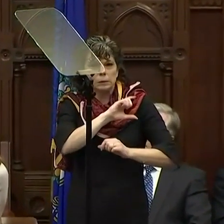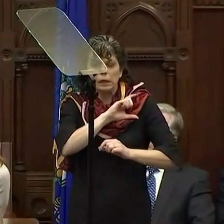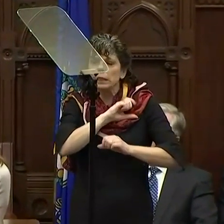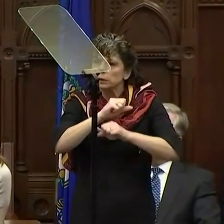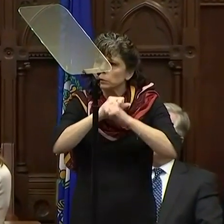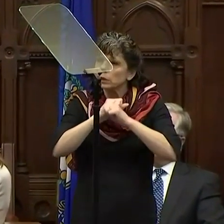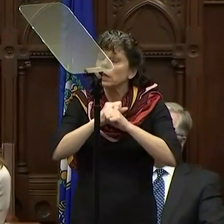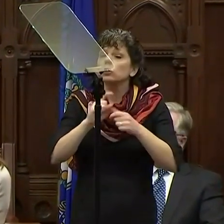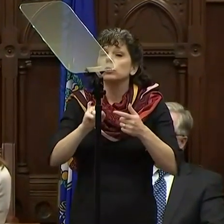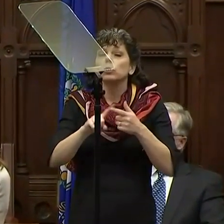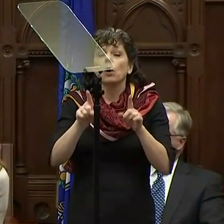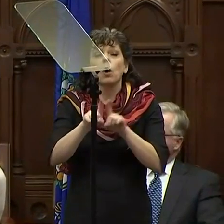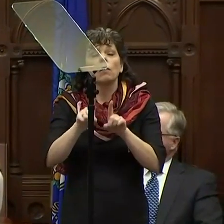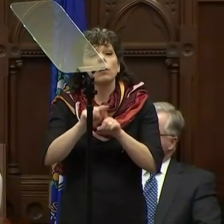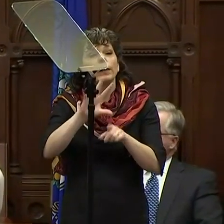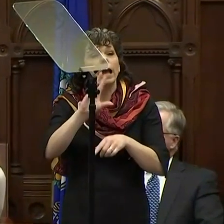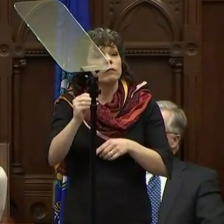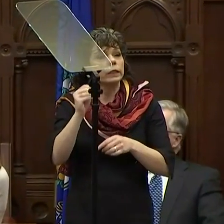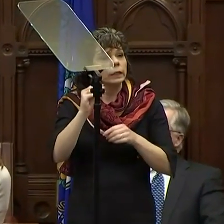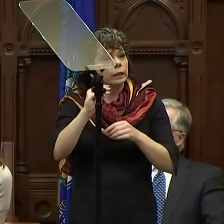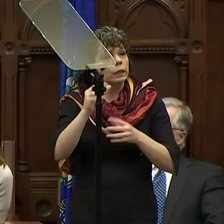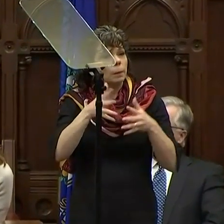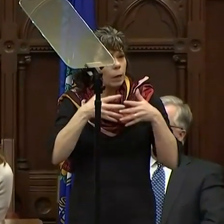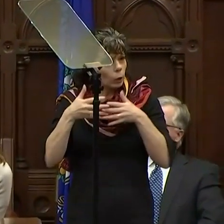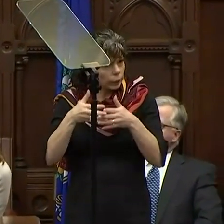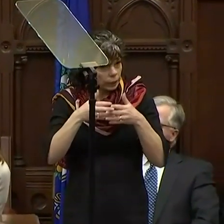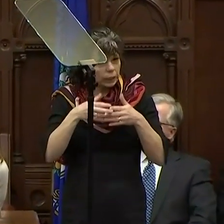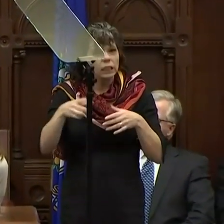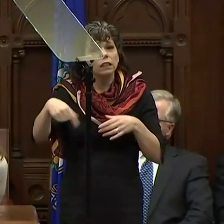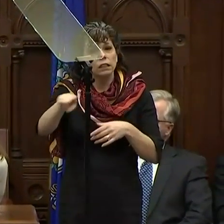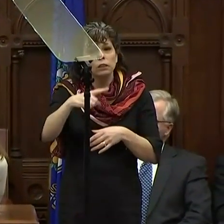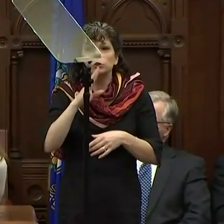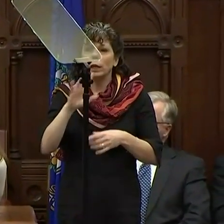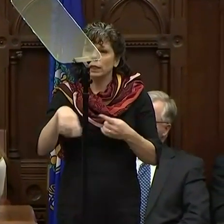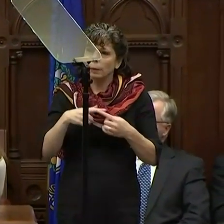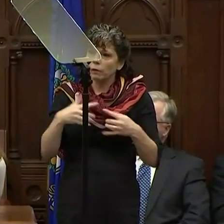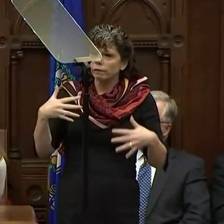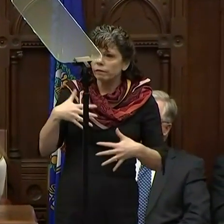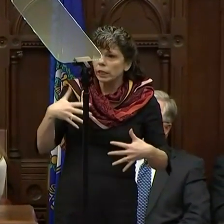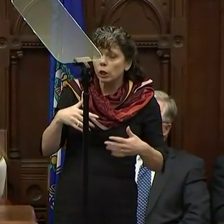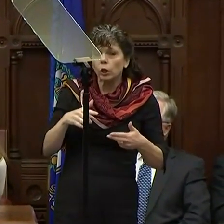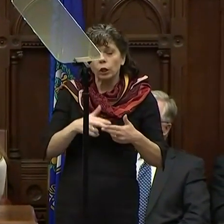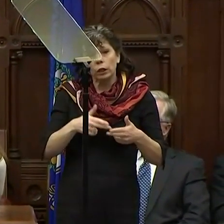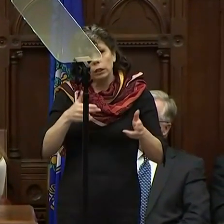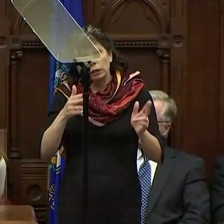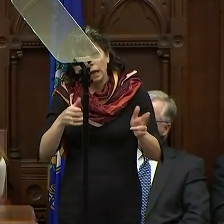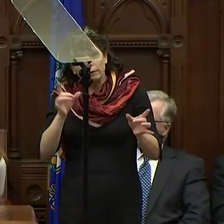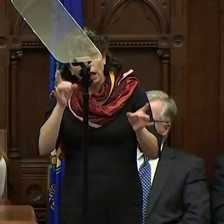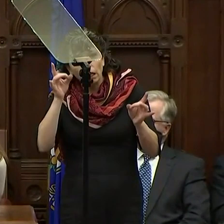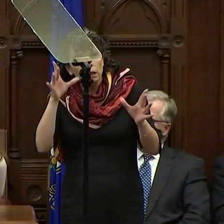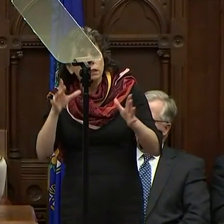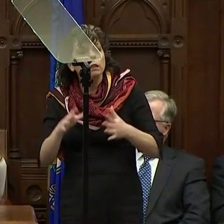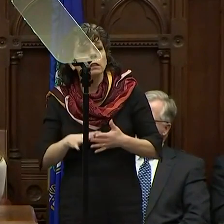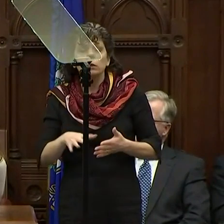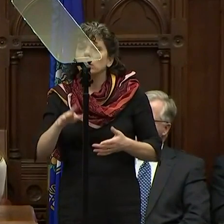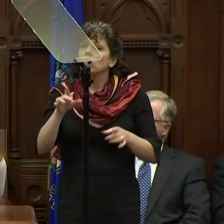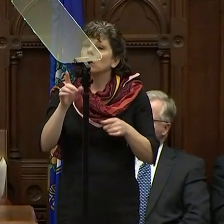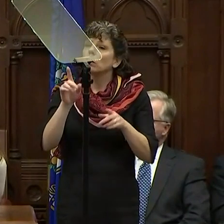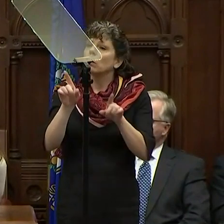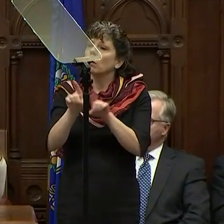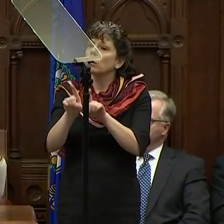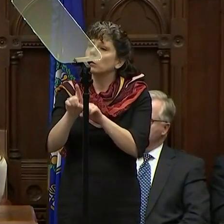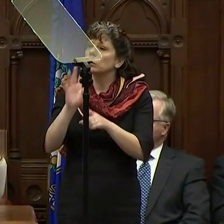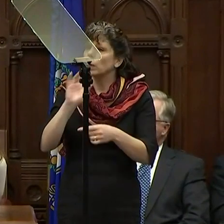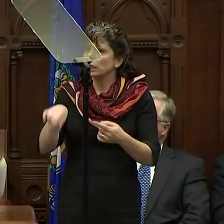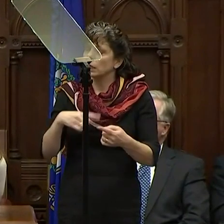African-American ministers who speak about fear in their communities, fear of gun violence. Some of them actually are wondering about